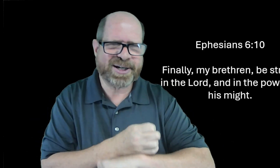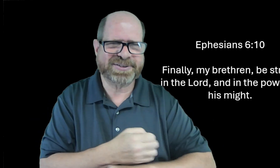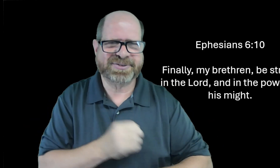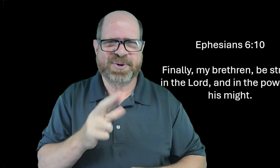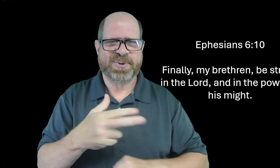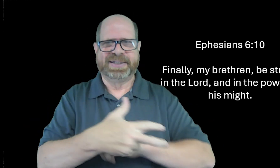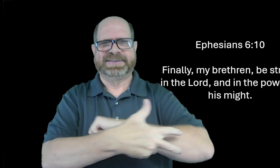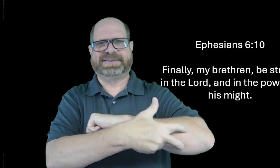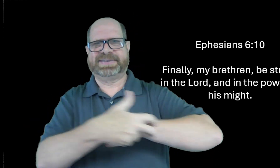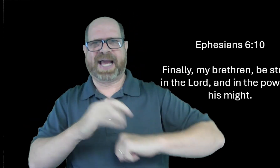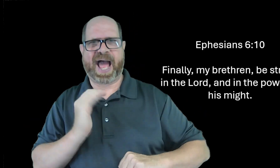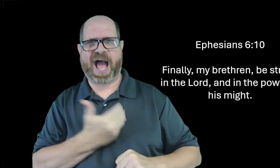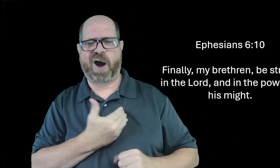and steal your energy and